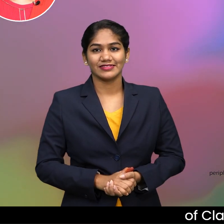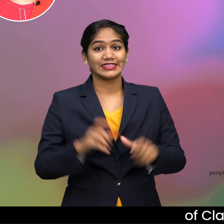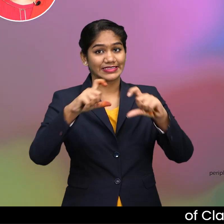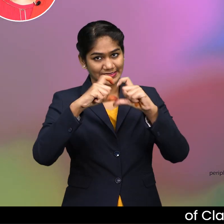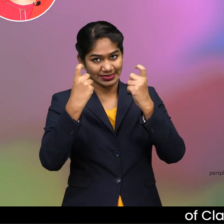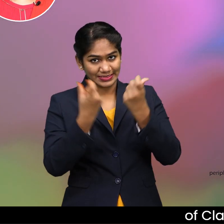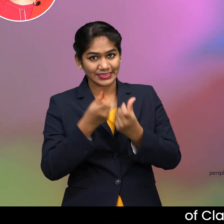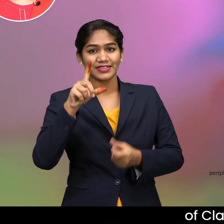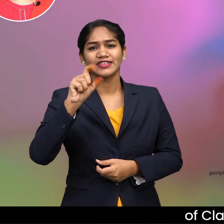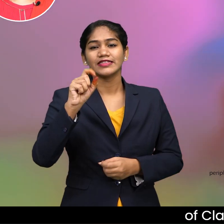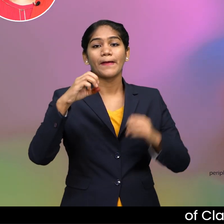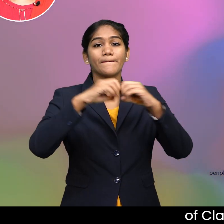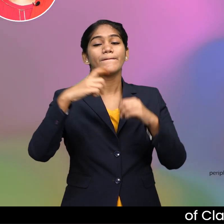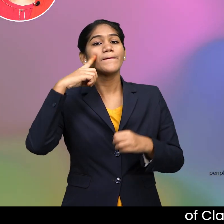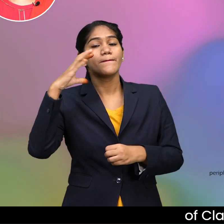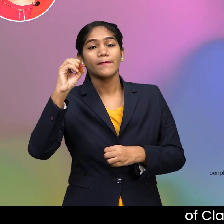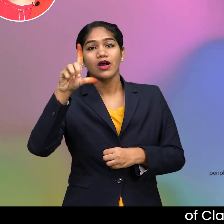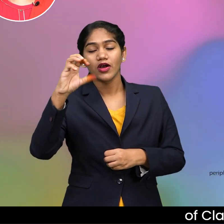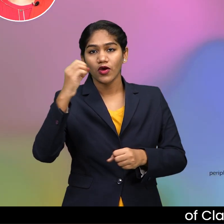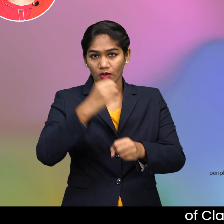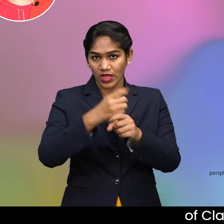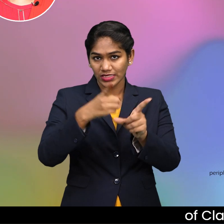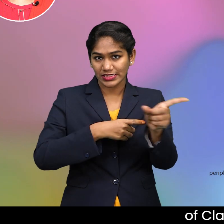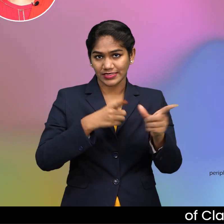of class 10 biology.